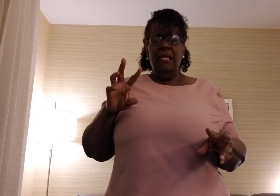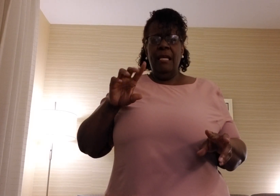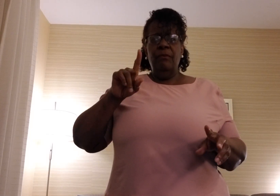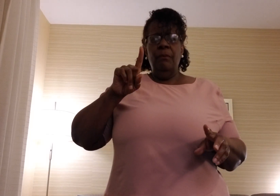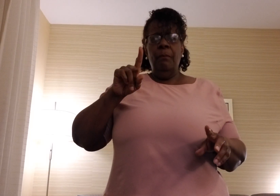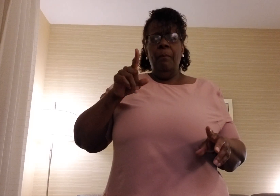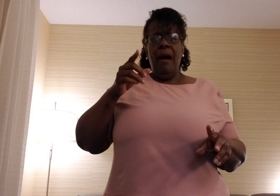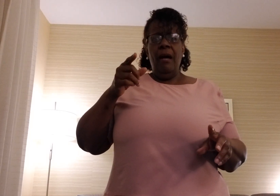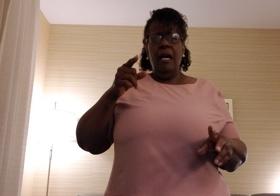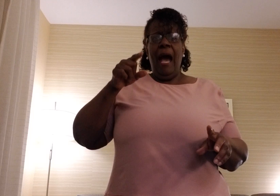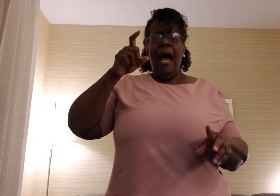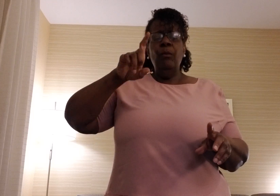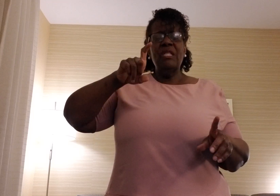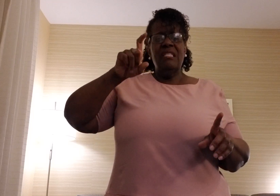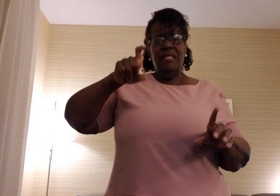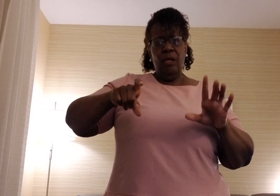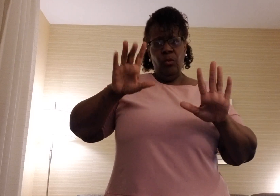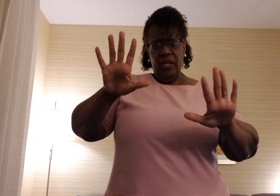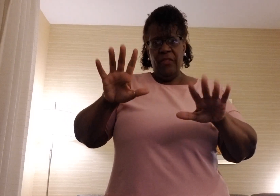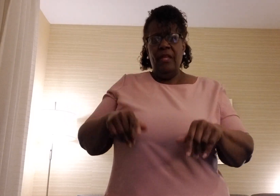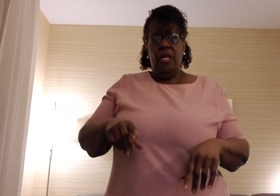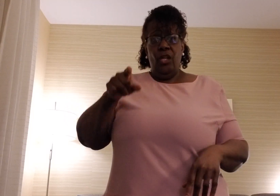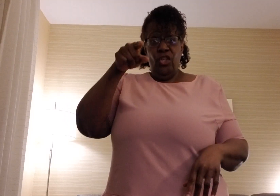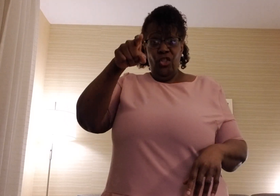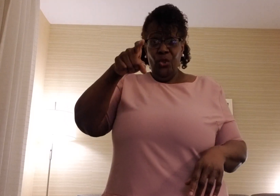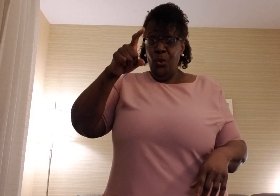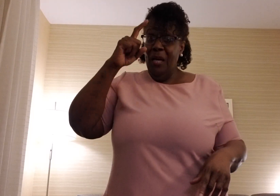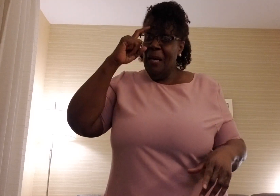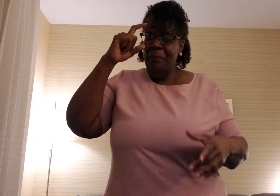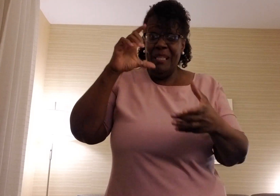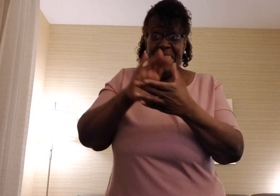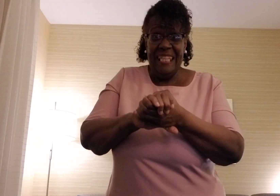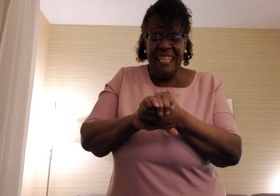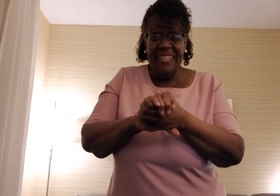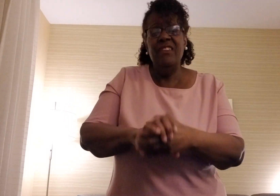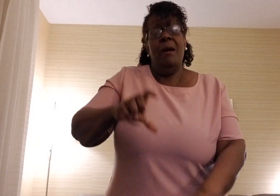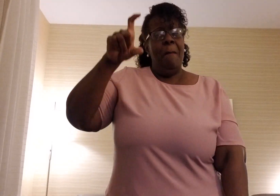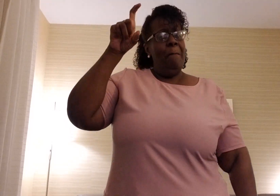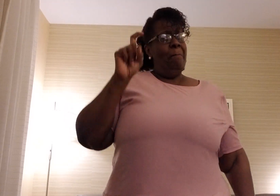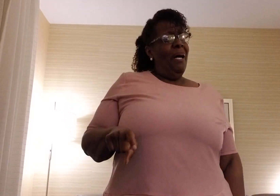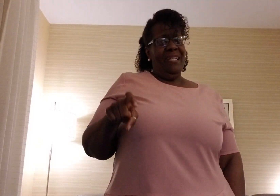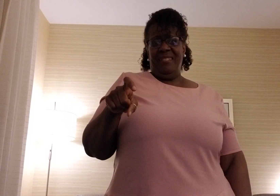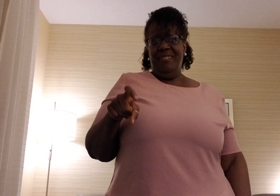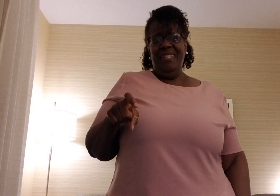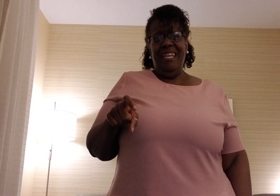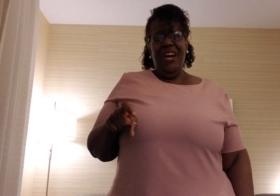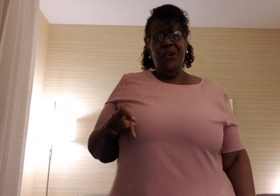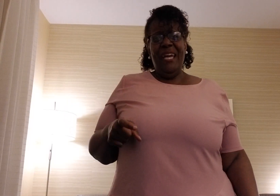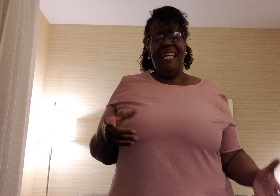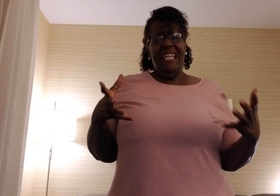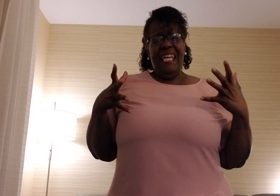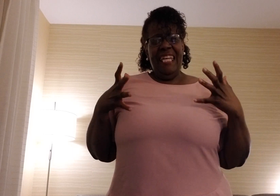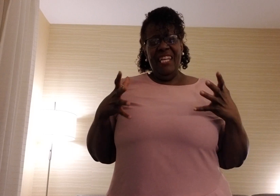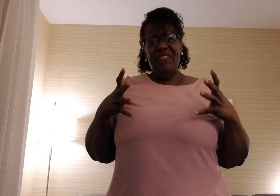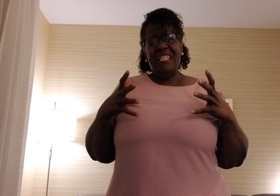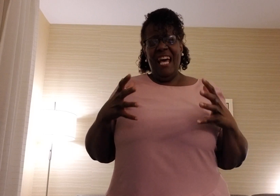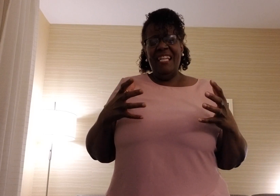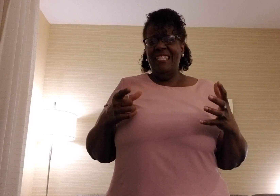And I would stick with you believe must. Okay? Emphasize that